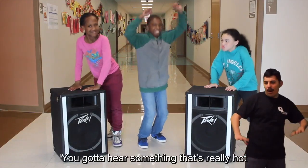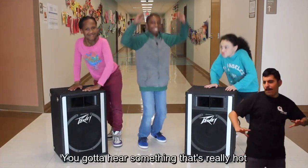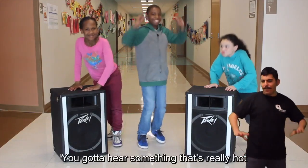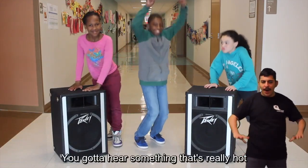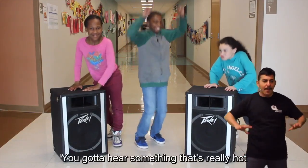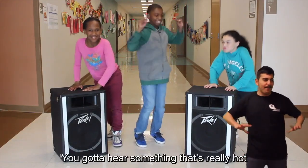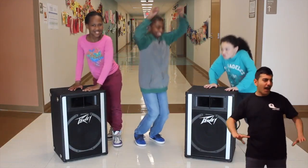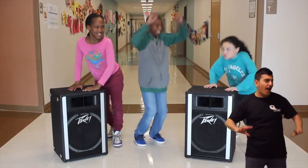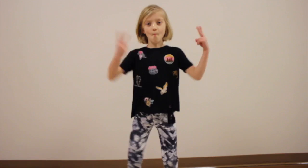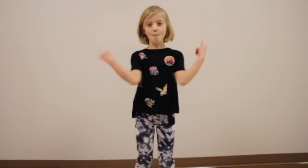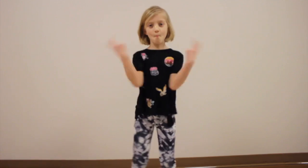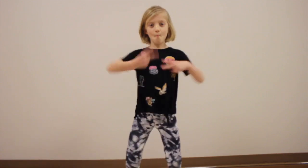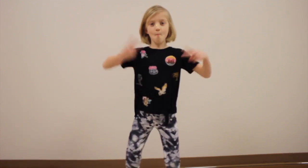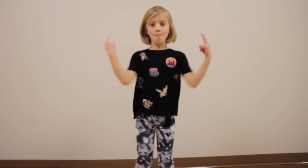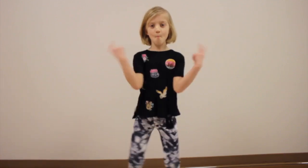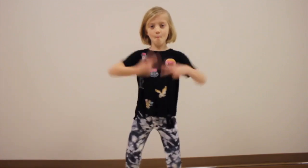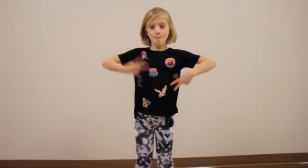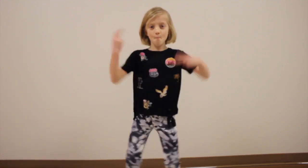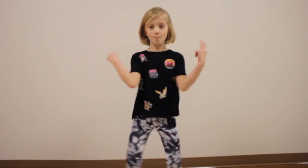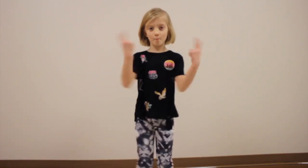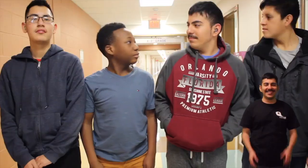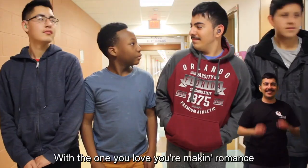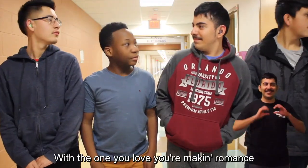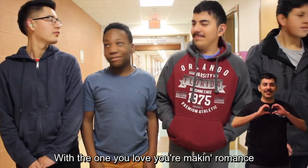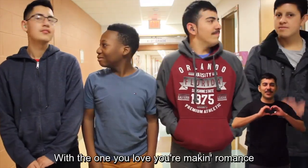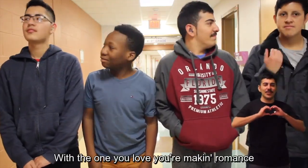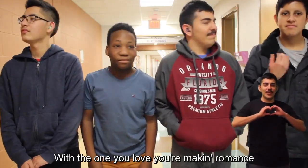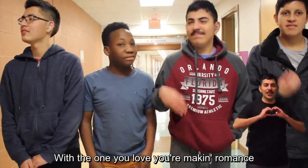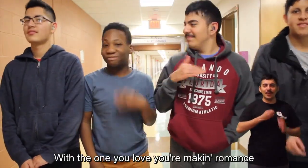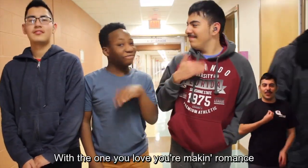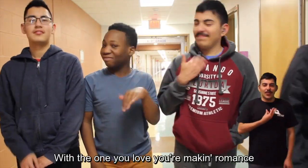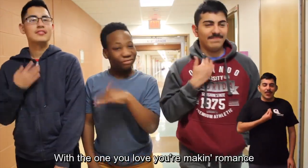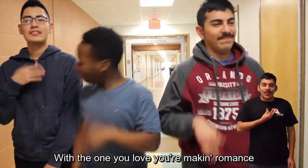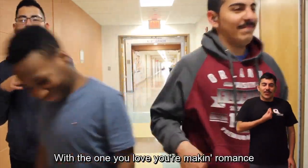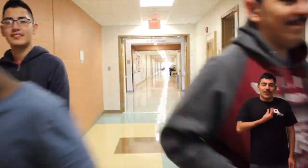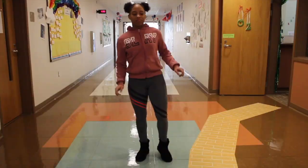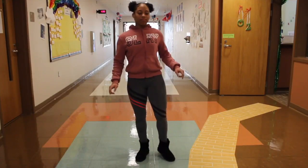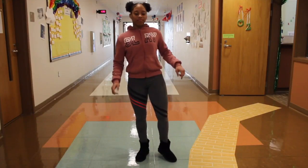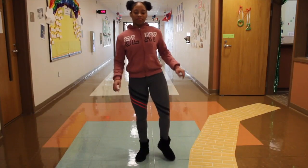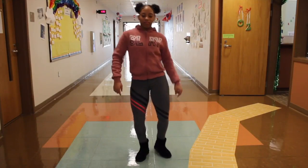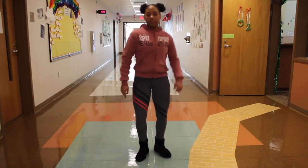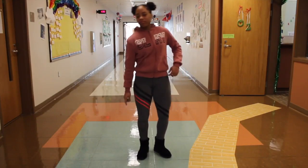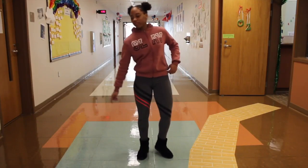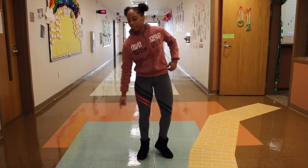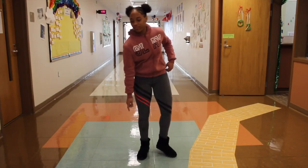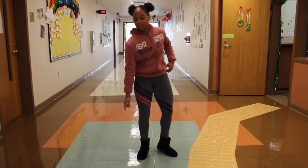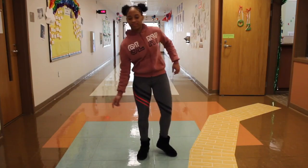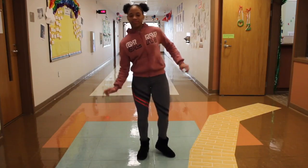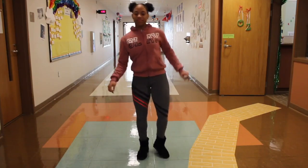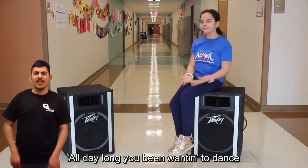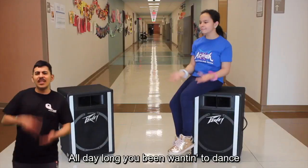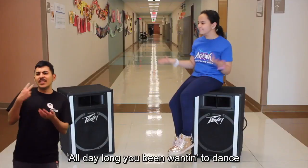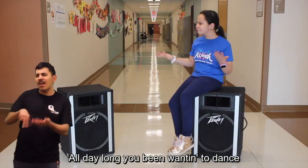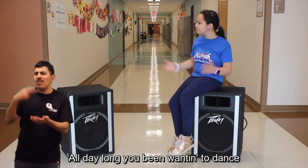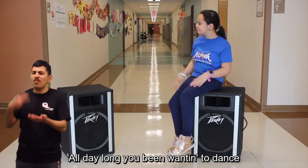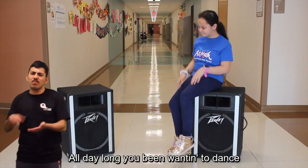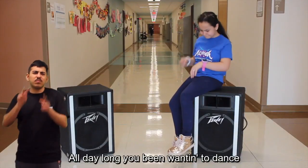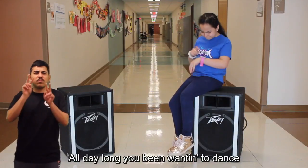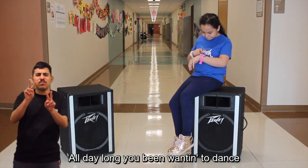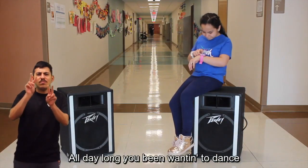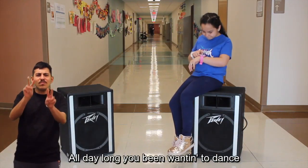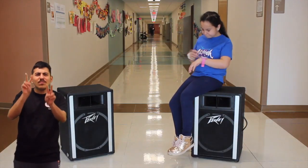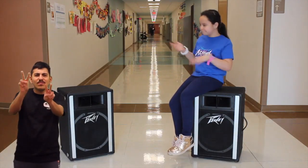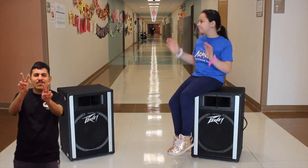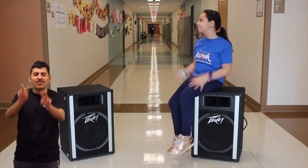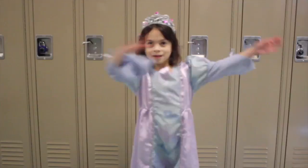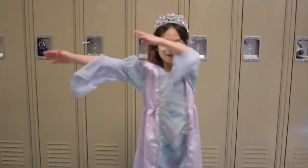hear something that's really hot. With the one you love, you're making romance, all day long you've